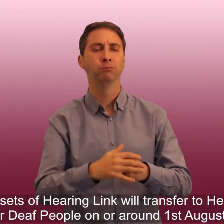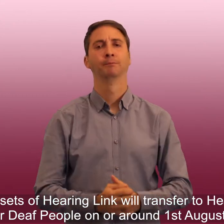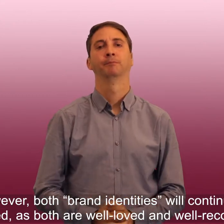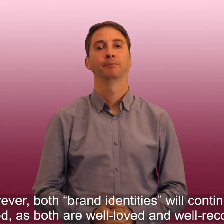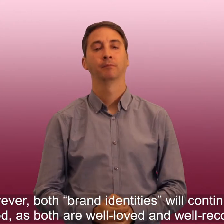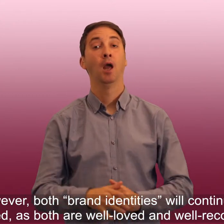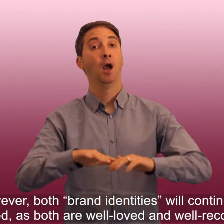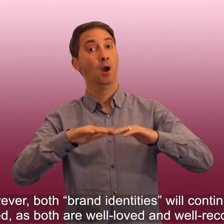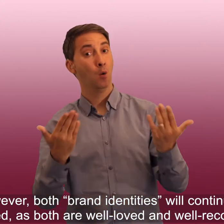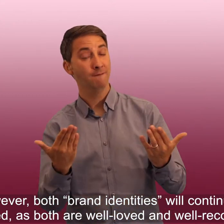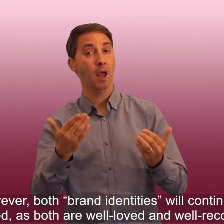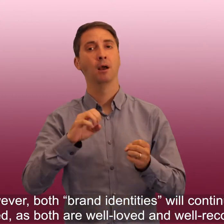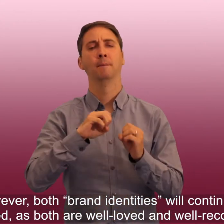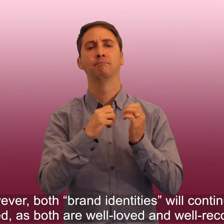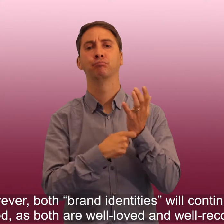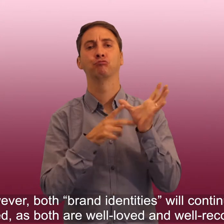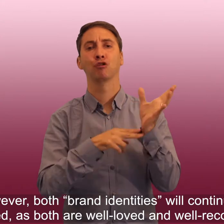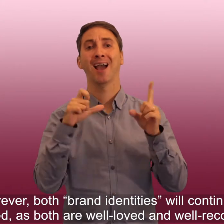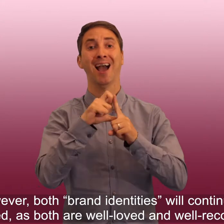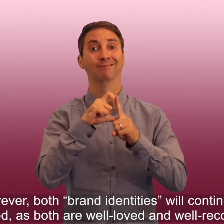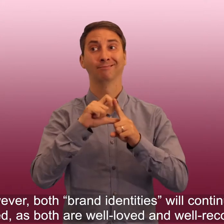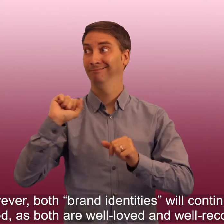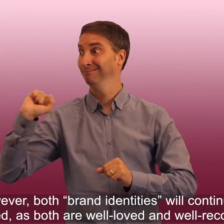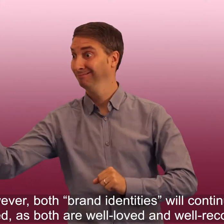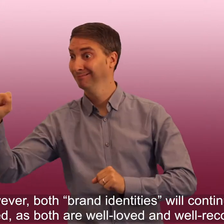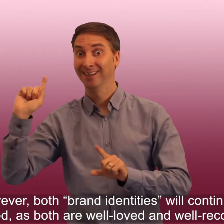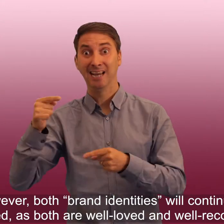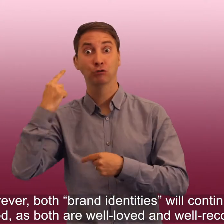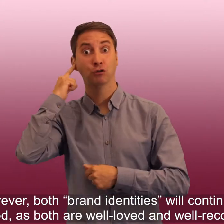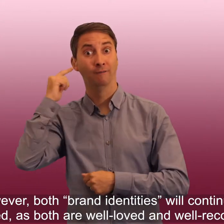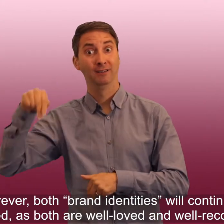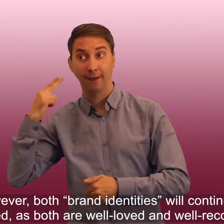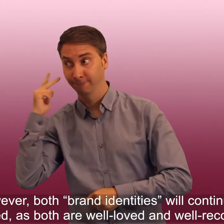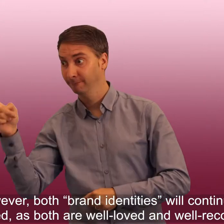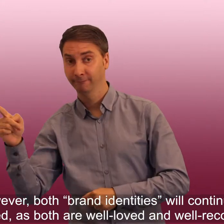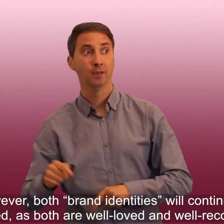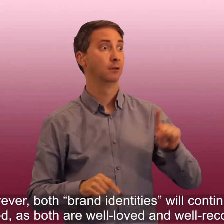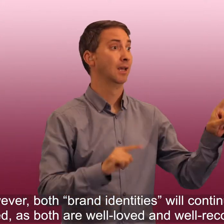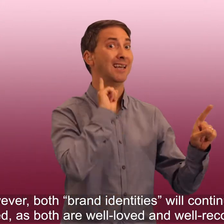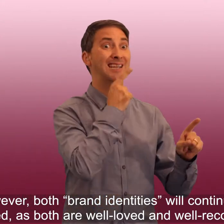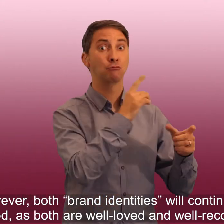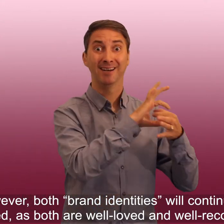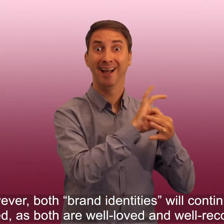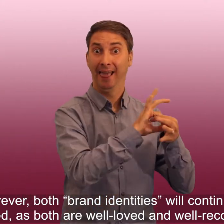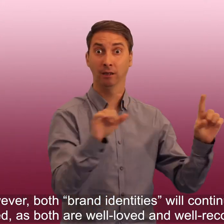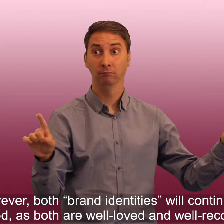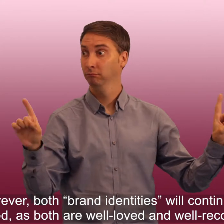However, both brand identities will continue to be used, as both are well-loved and